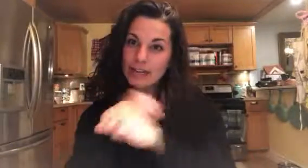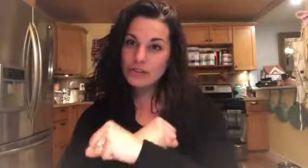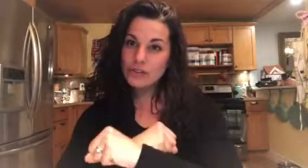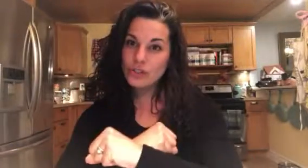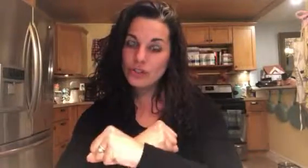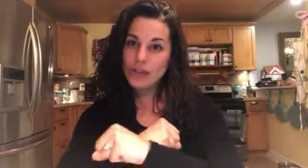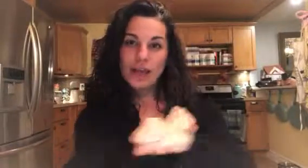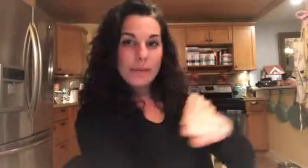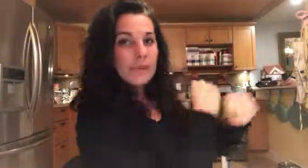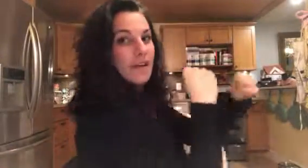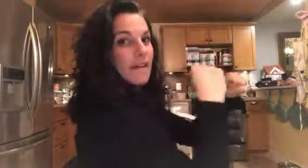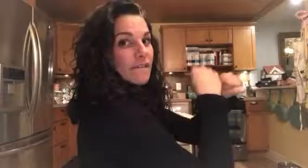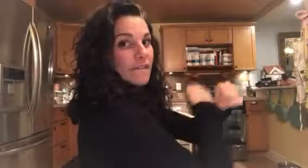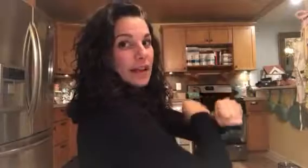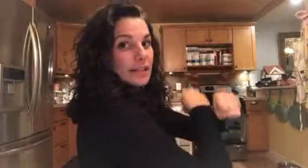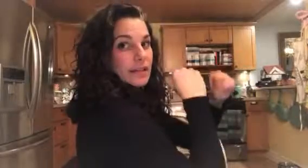this is 2 times, fight,